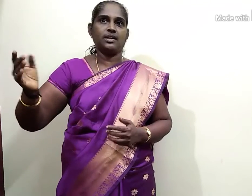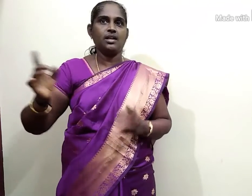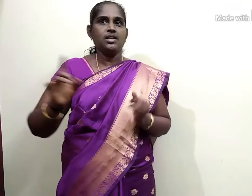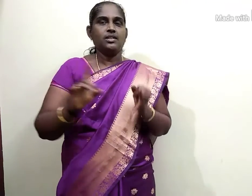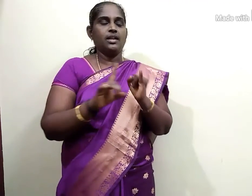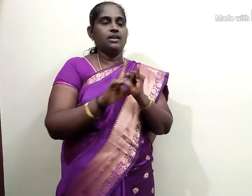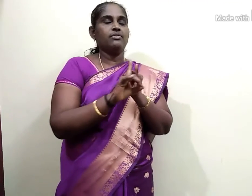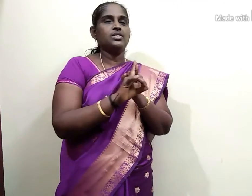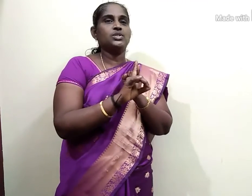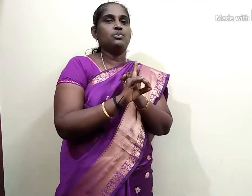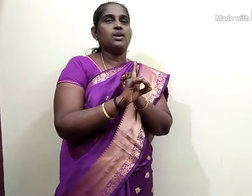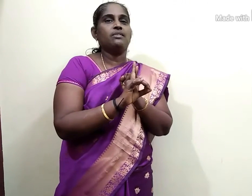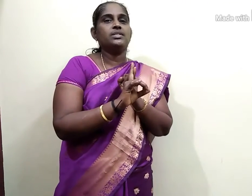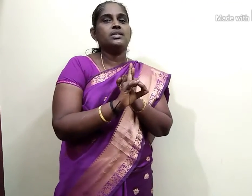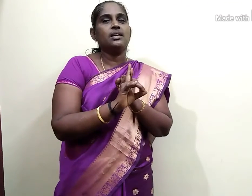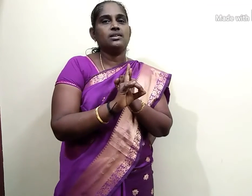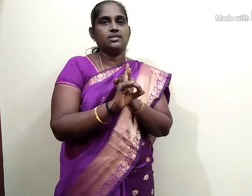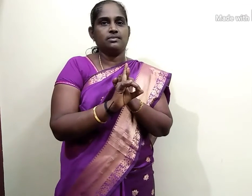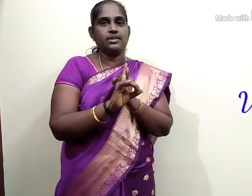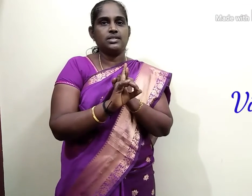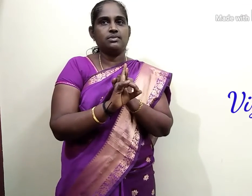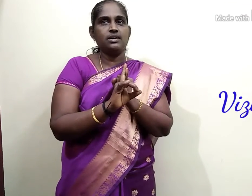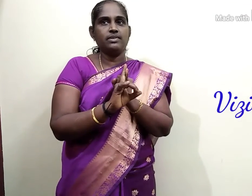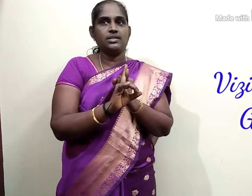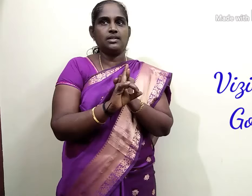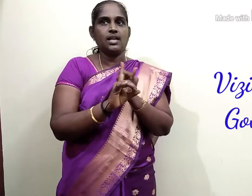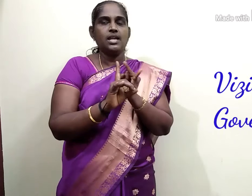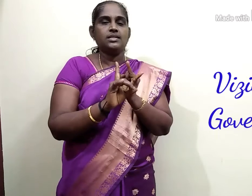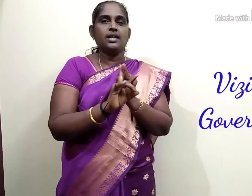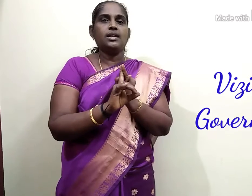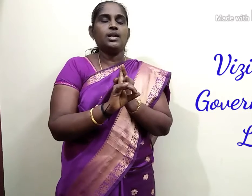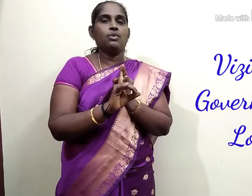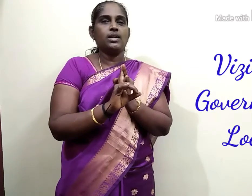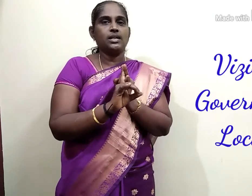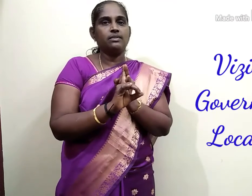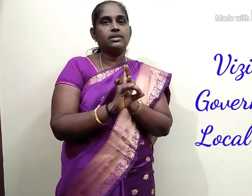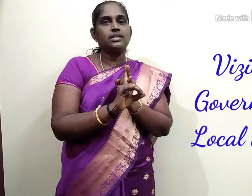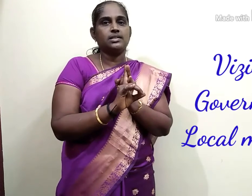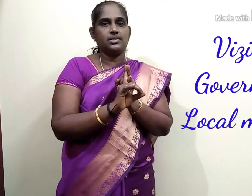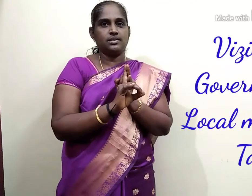there. They are first one viziers, second one governors,